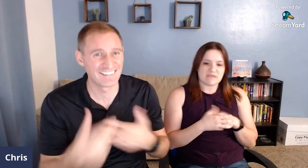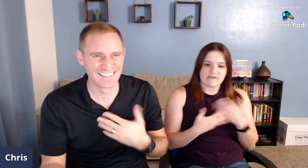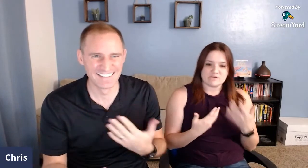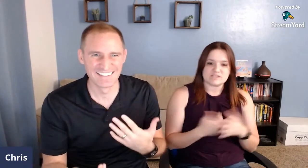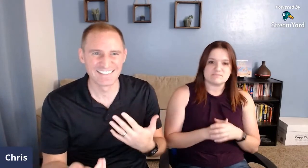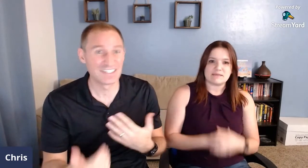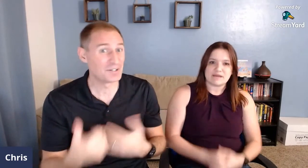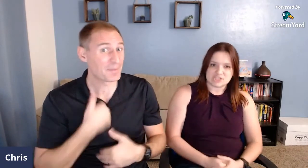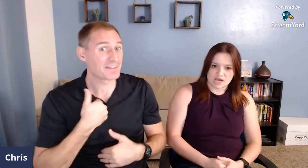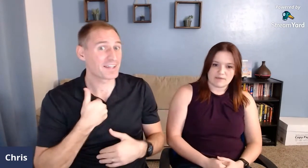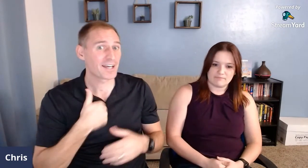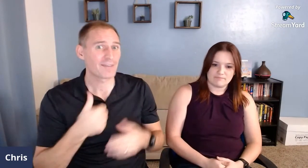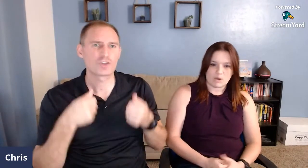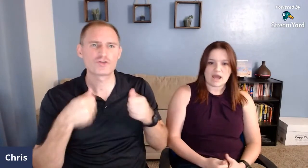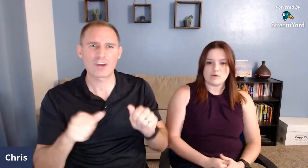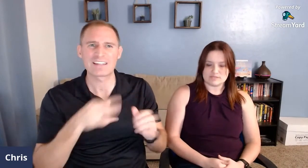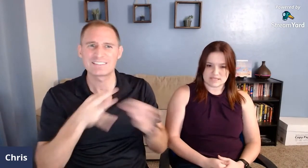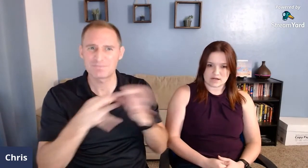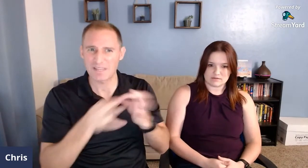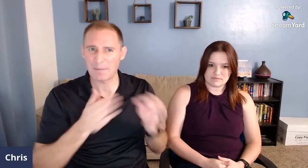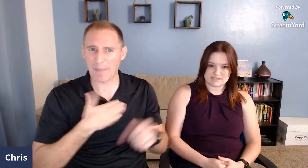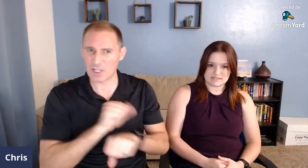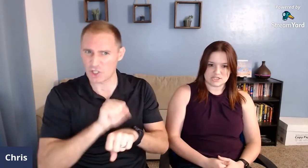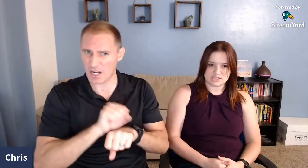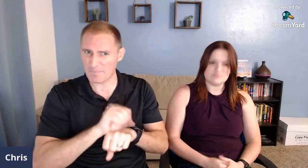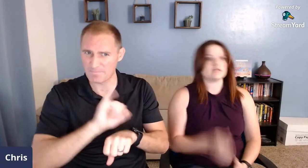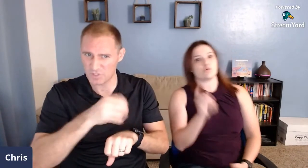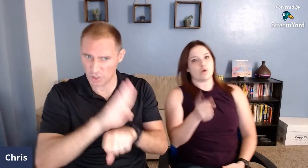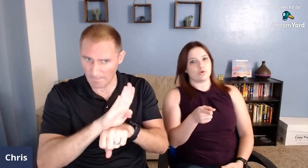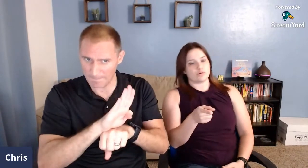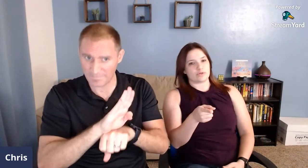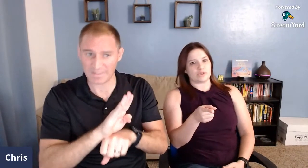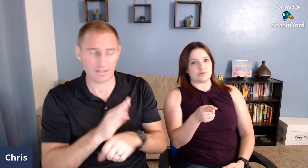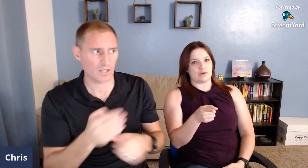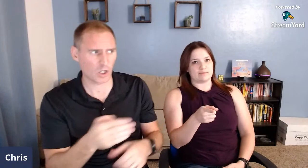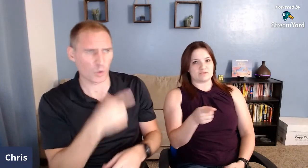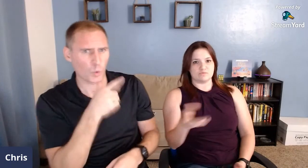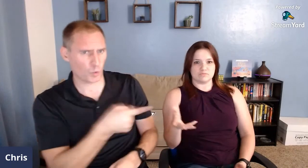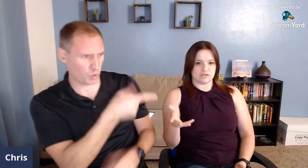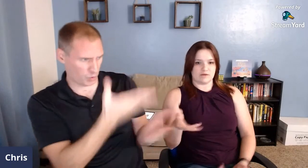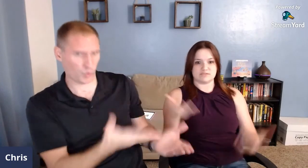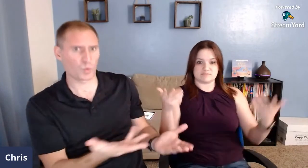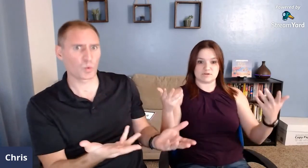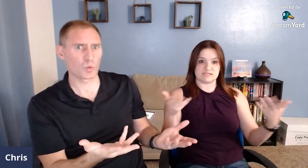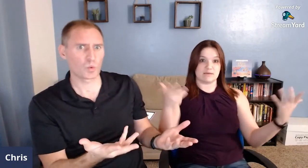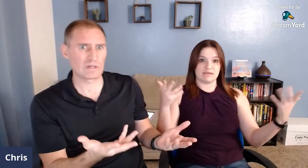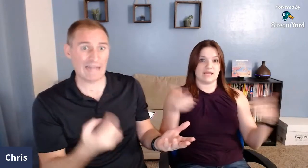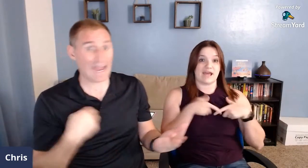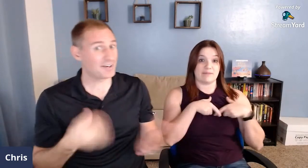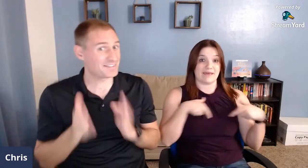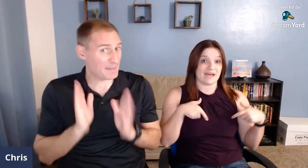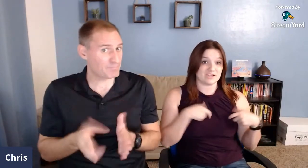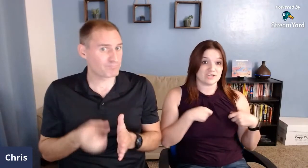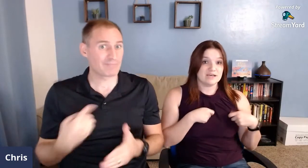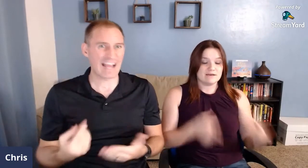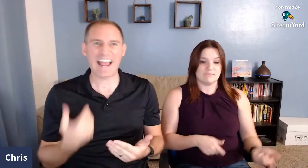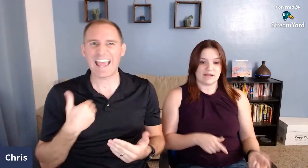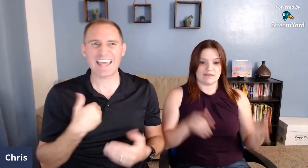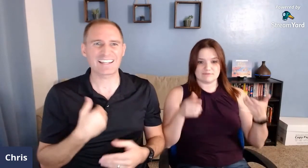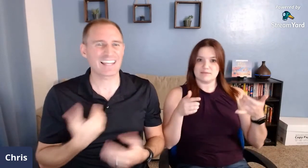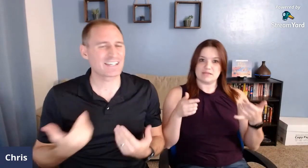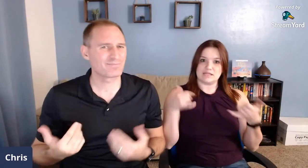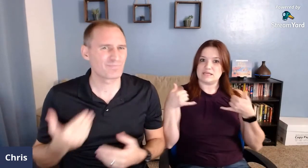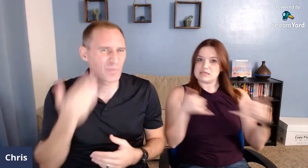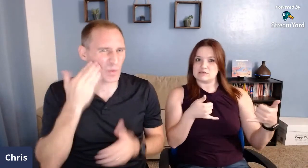It was me having to explain my job, why I was there, because initially it was like, whoa, who are you? On this, I was this person coming in, I had a badge,